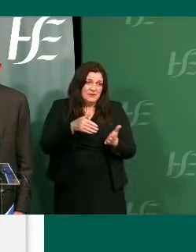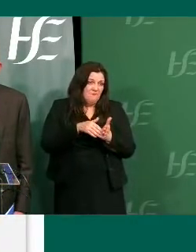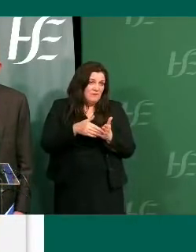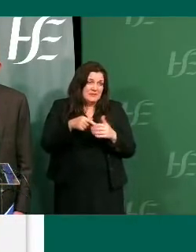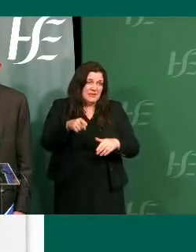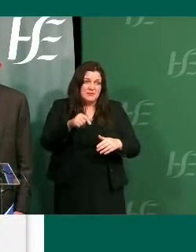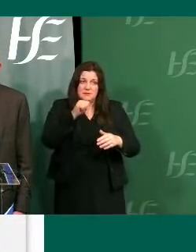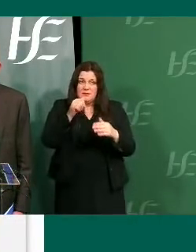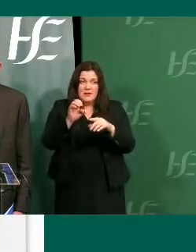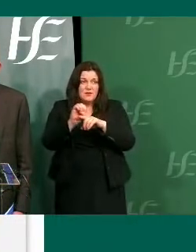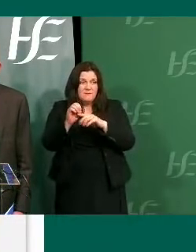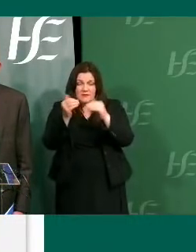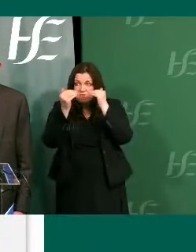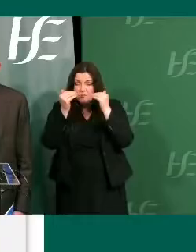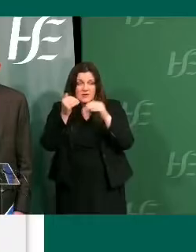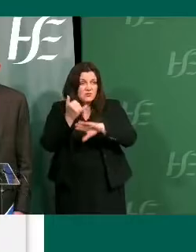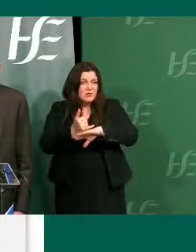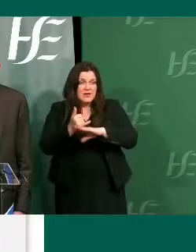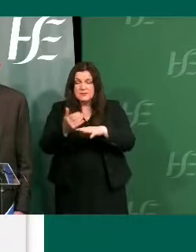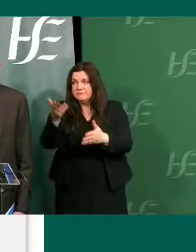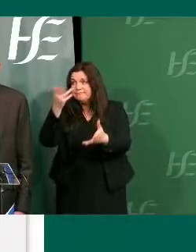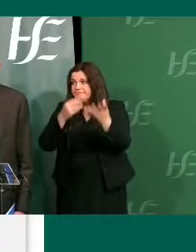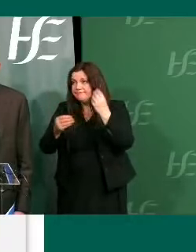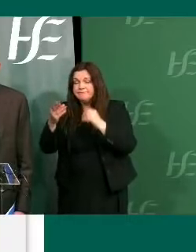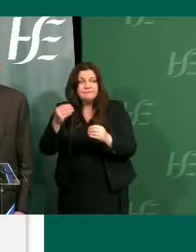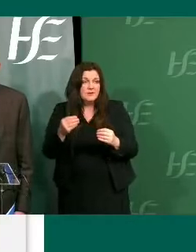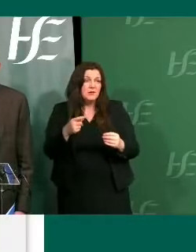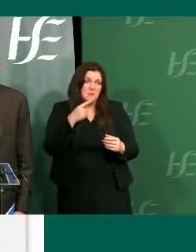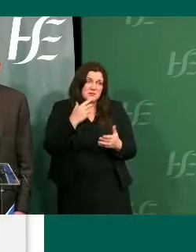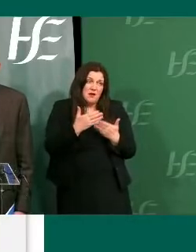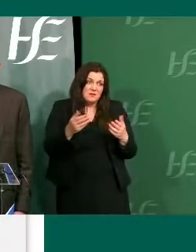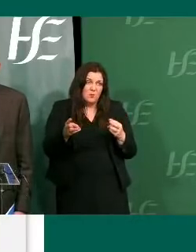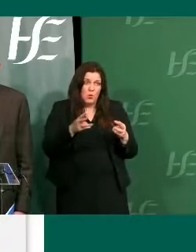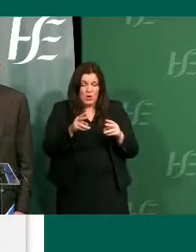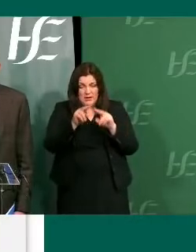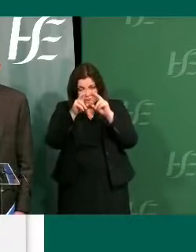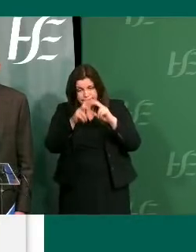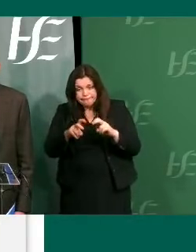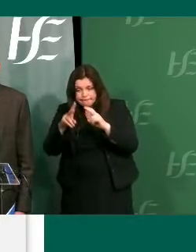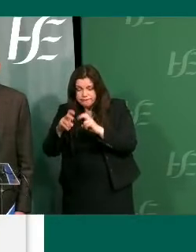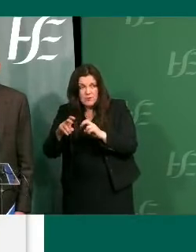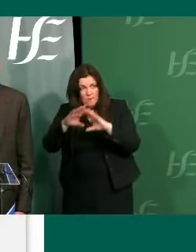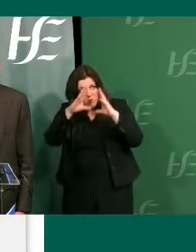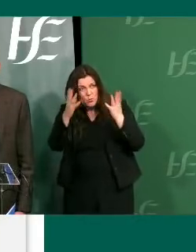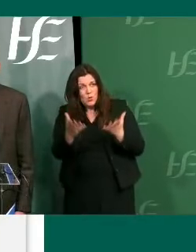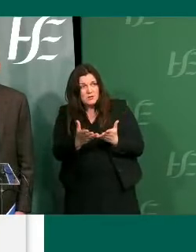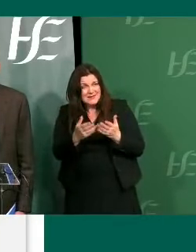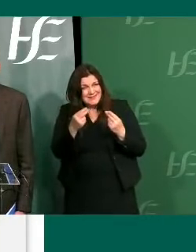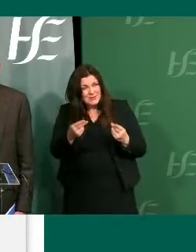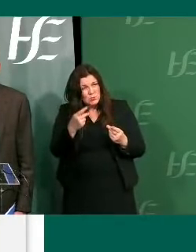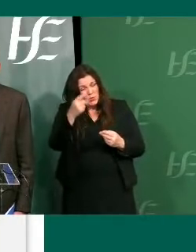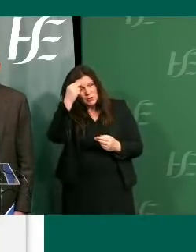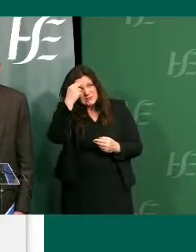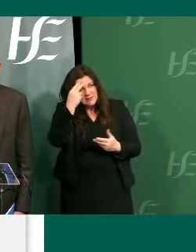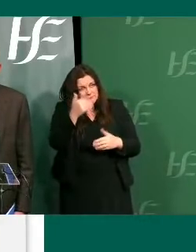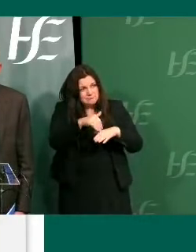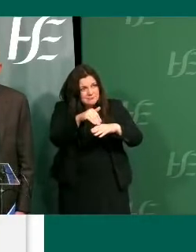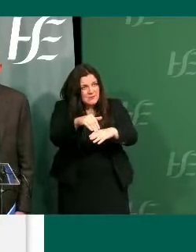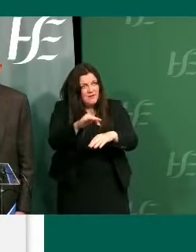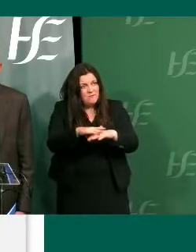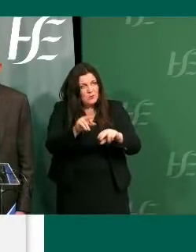of information that we need, but there's so much work being done right across the world to try and understand the implication of this new